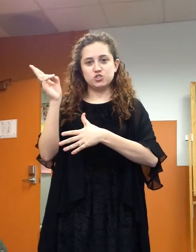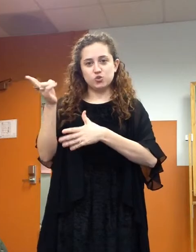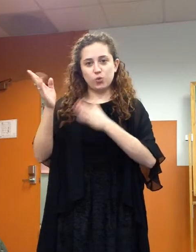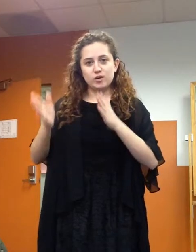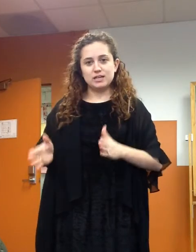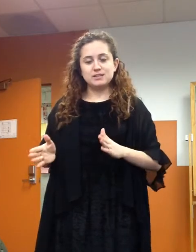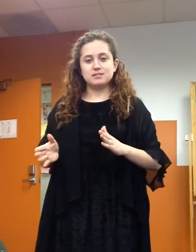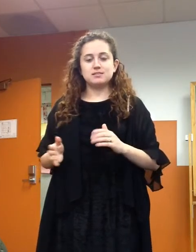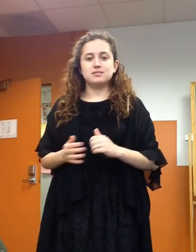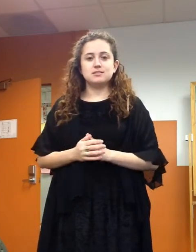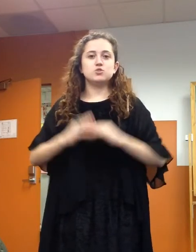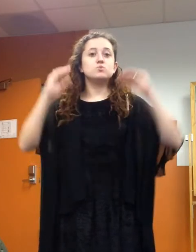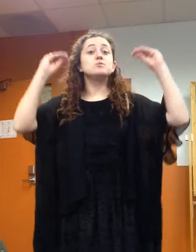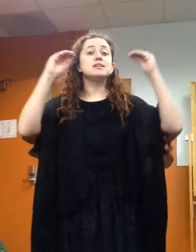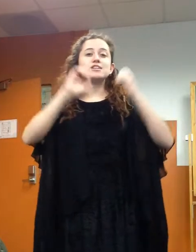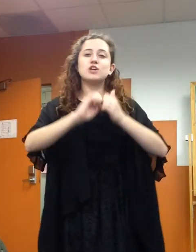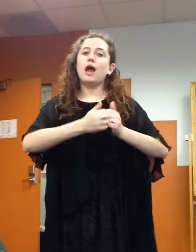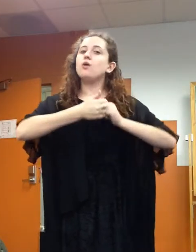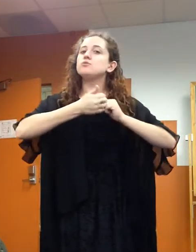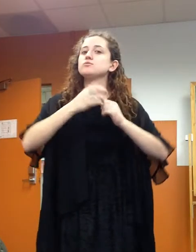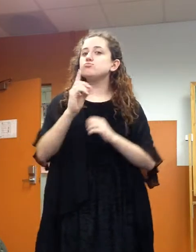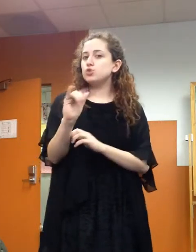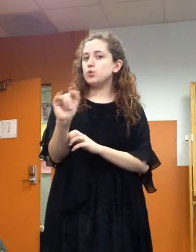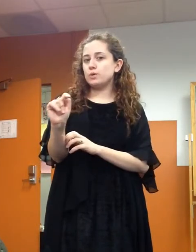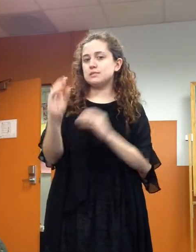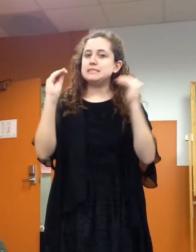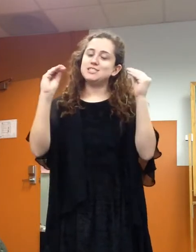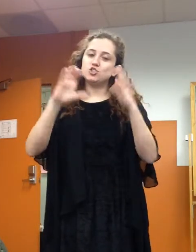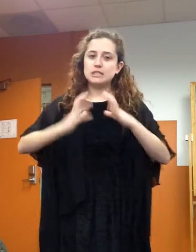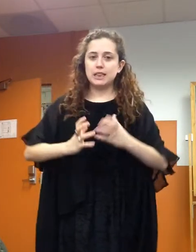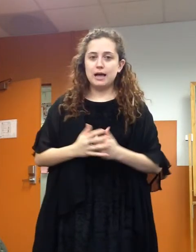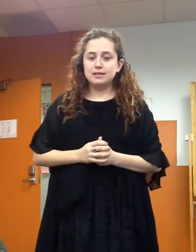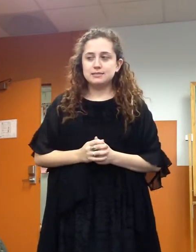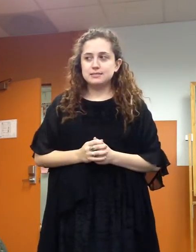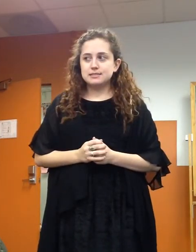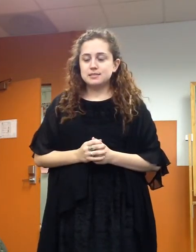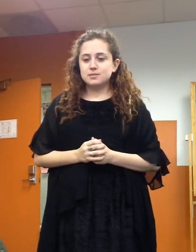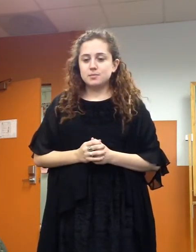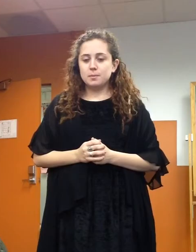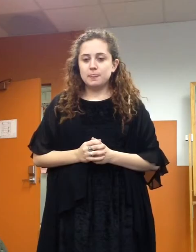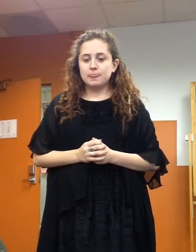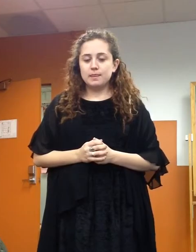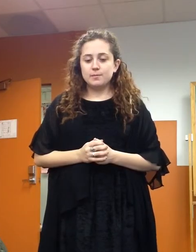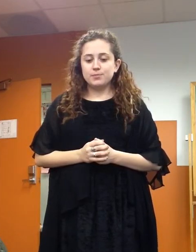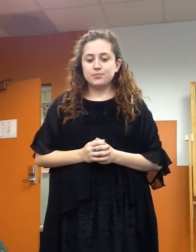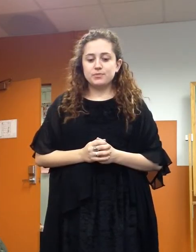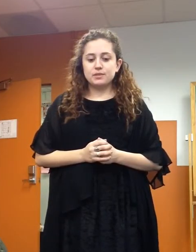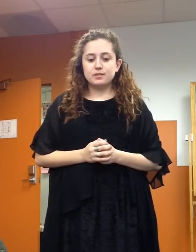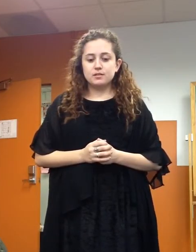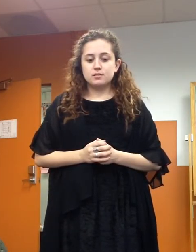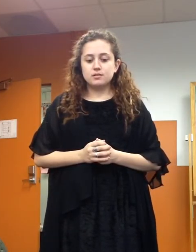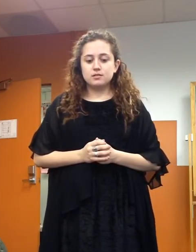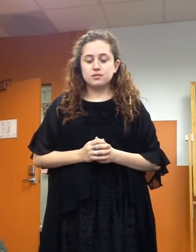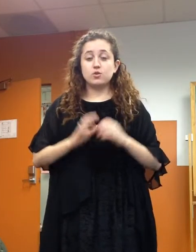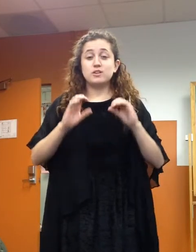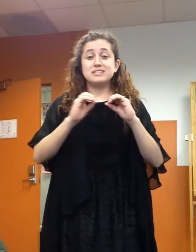The National Council for the Humanities funded a project to create a